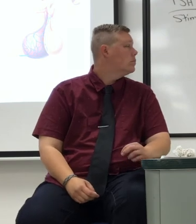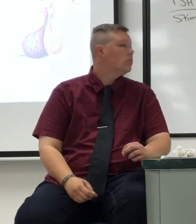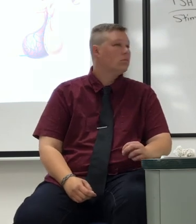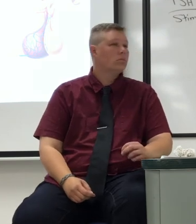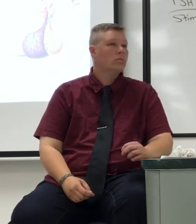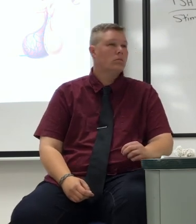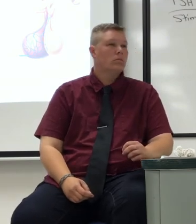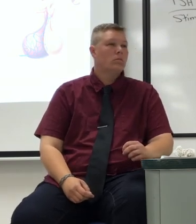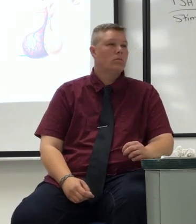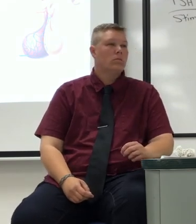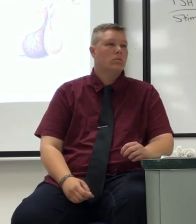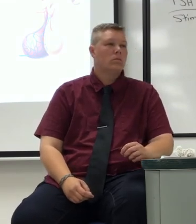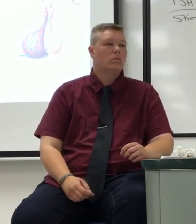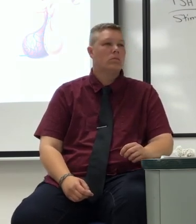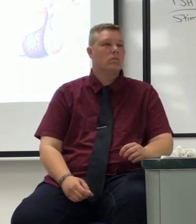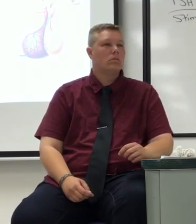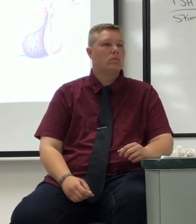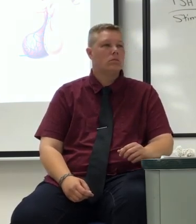So elevated levels